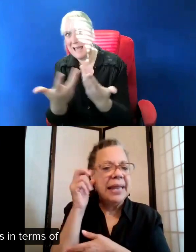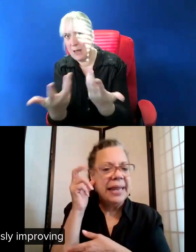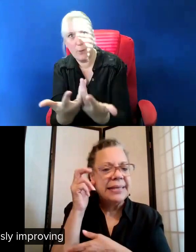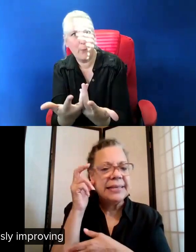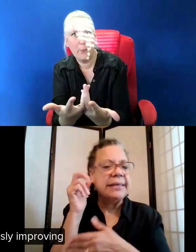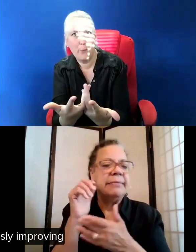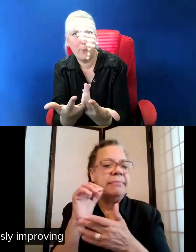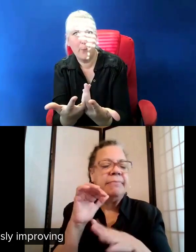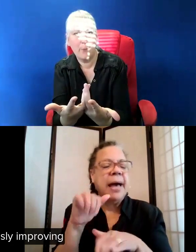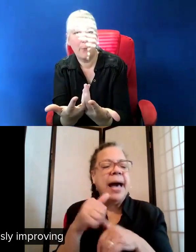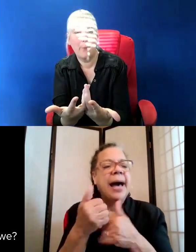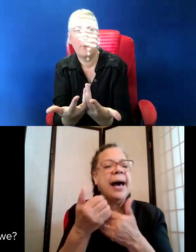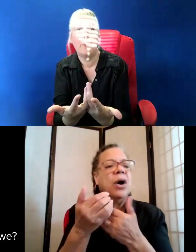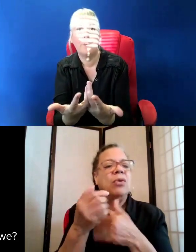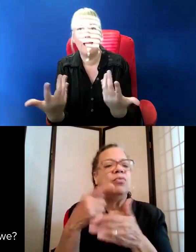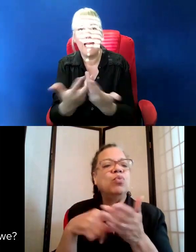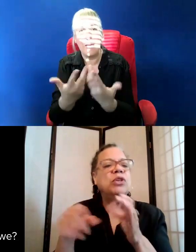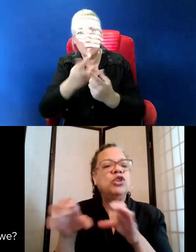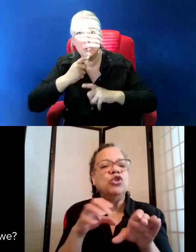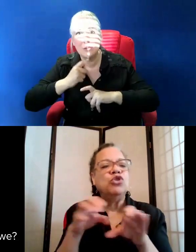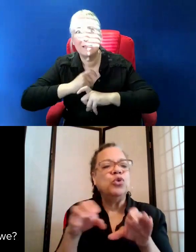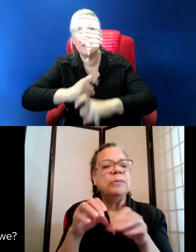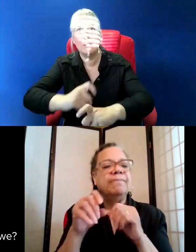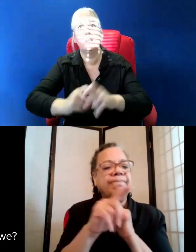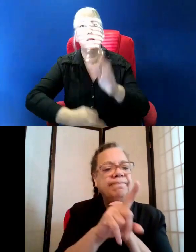terms of just continuously improving the experience?